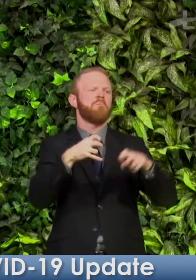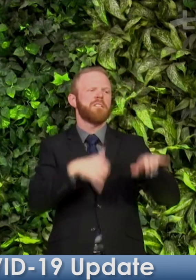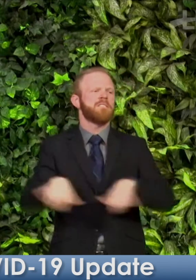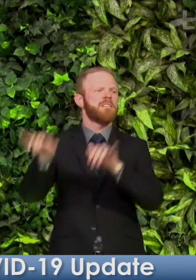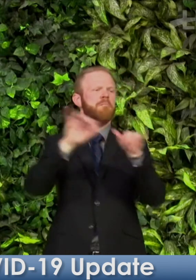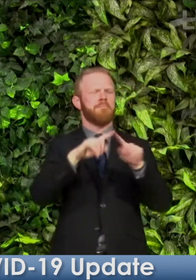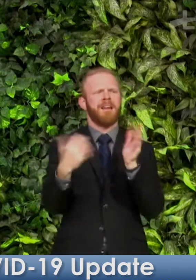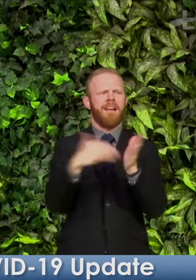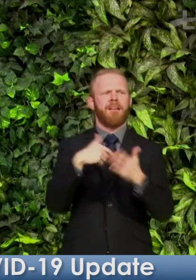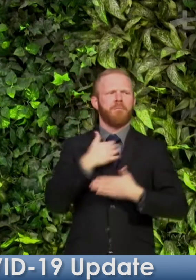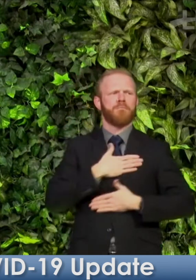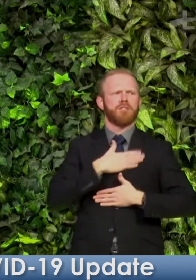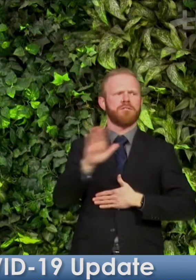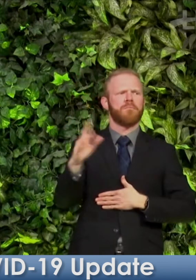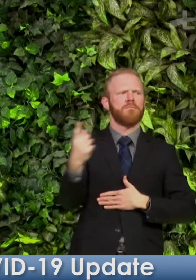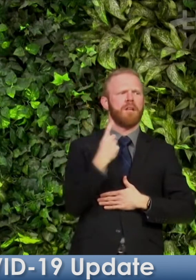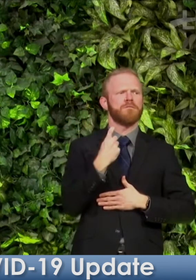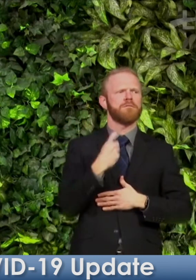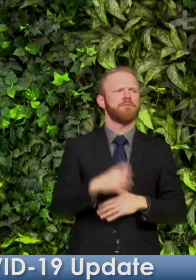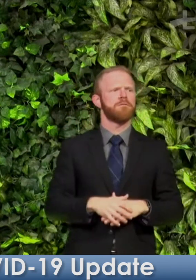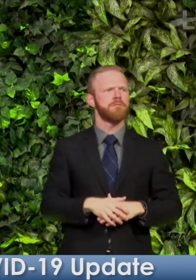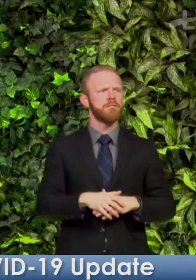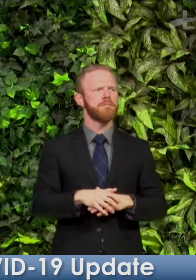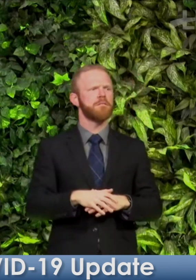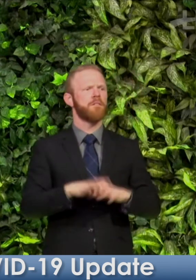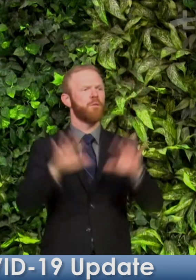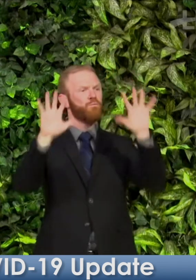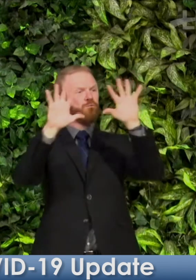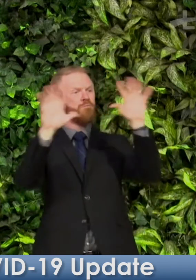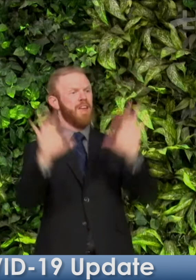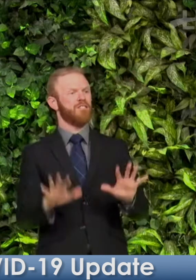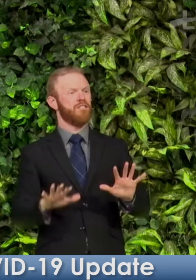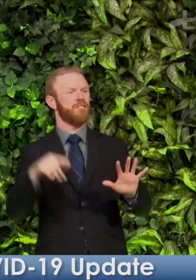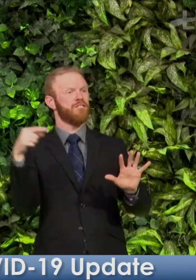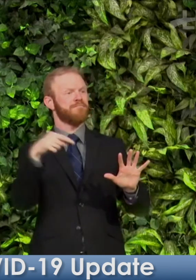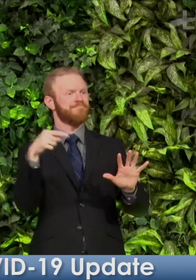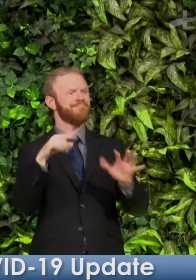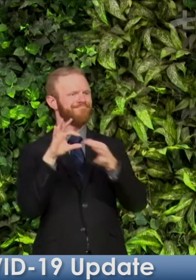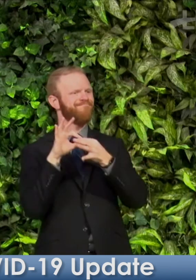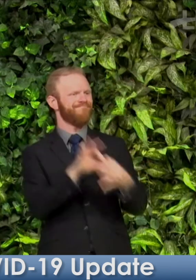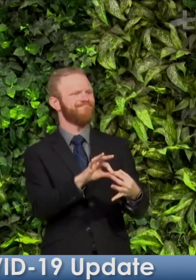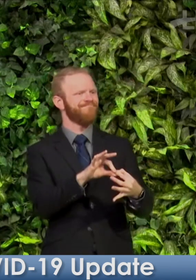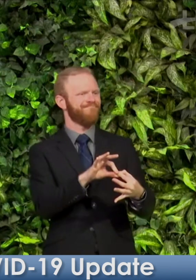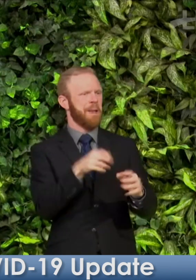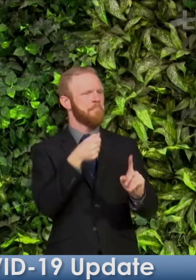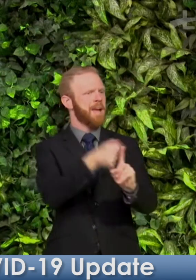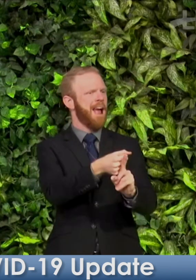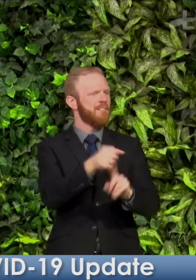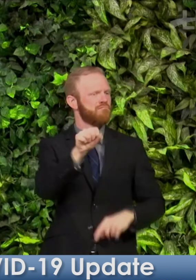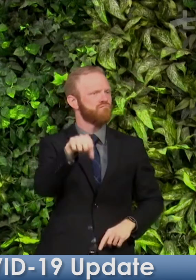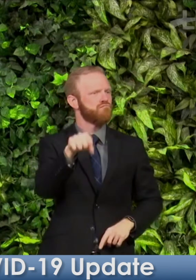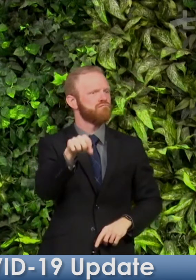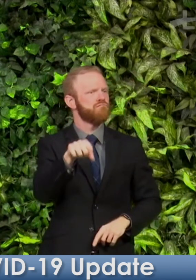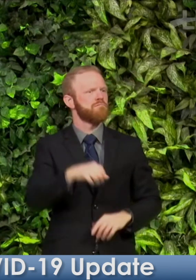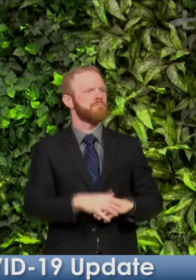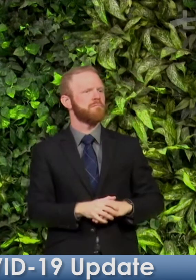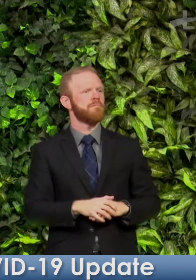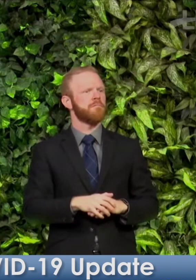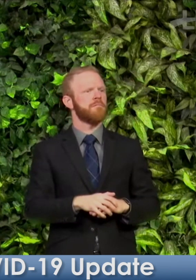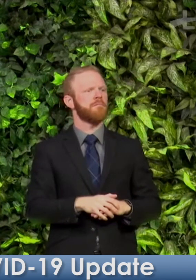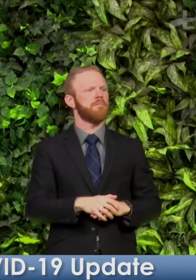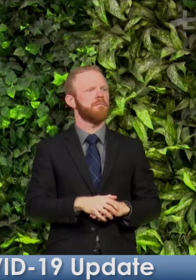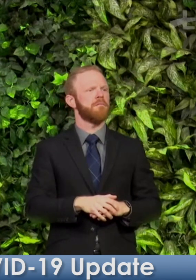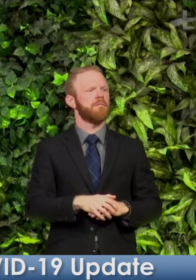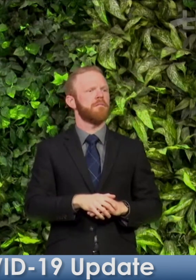question, weather-related impacts associated with 702,000 doses of vaccines that have been delayed